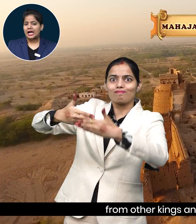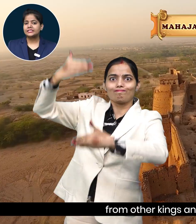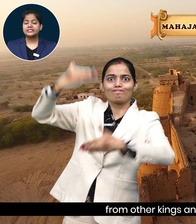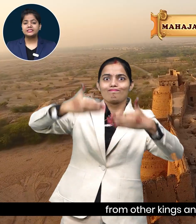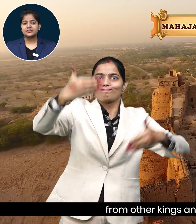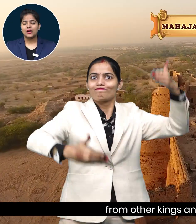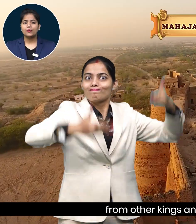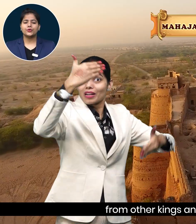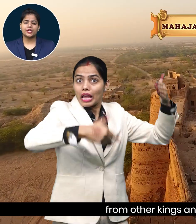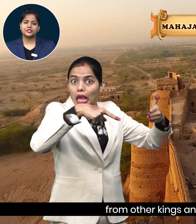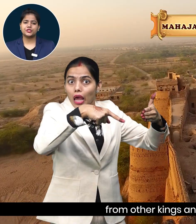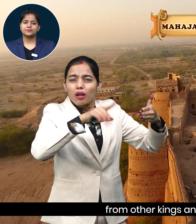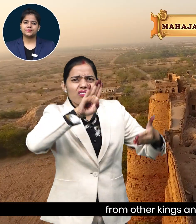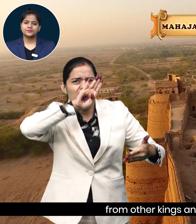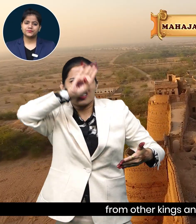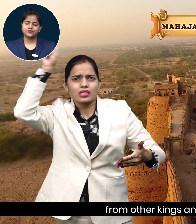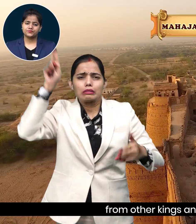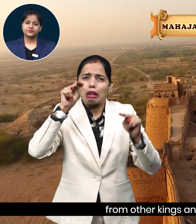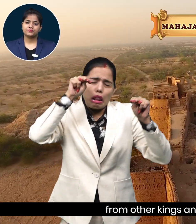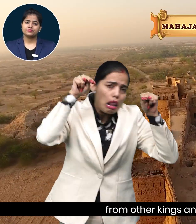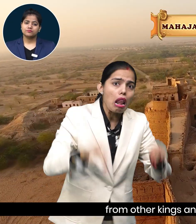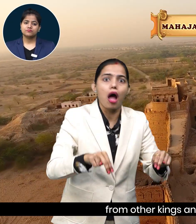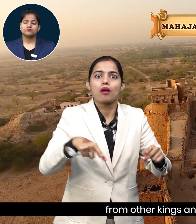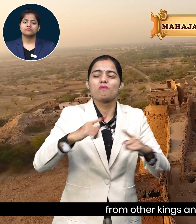kings and needed protection.